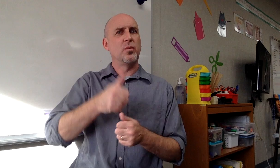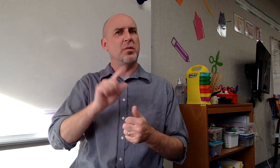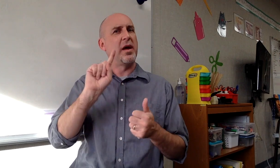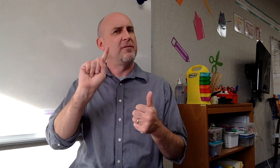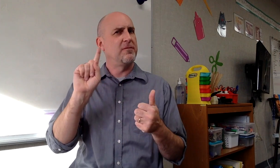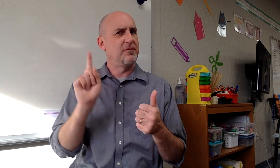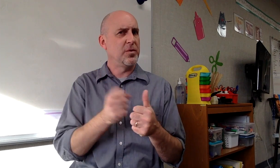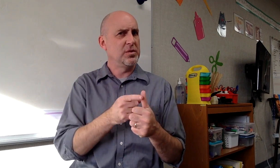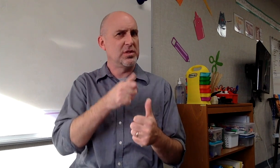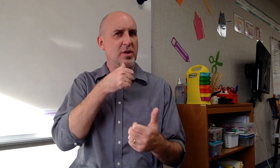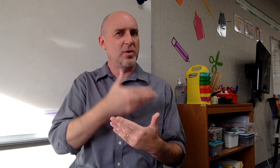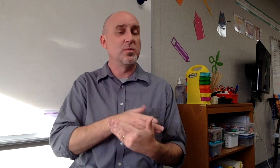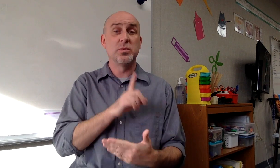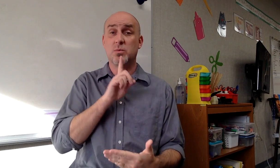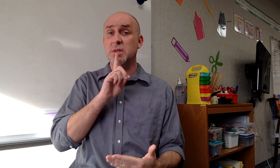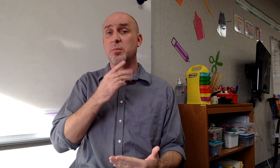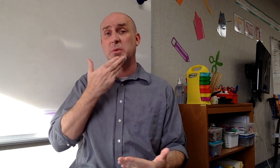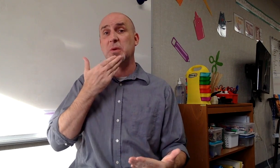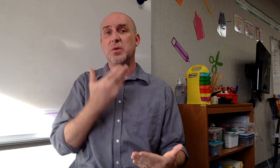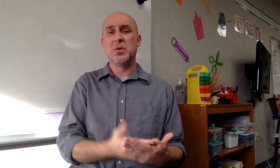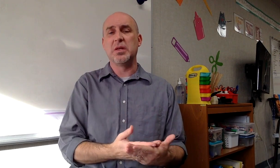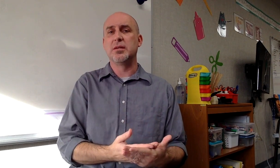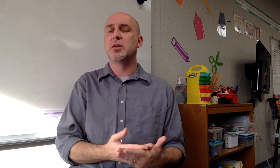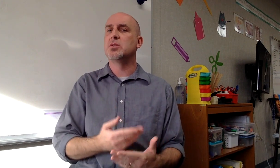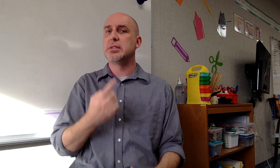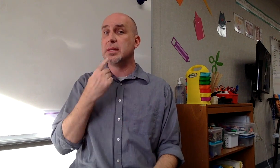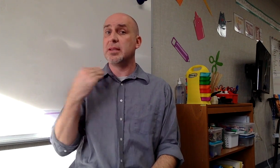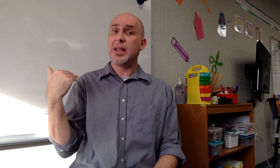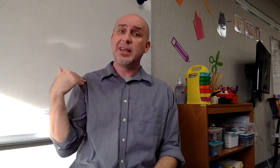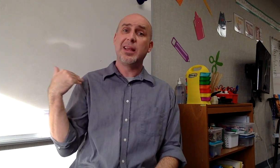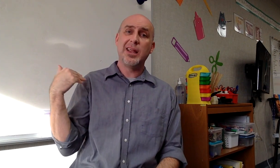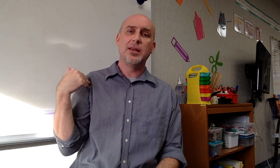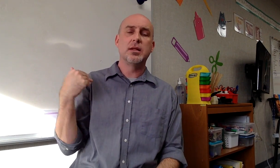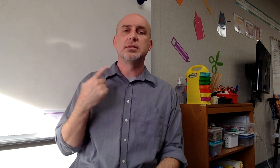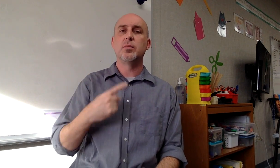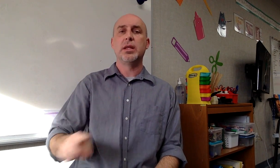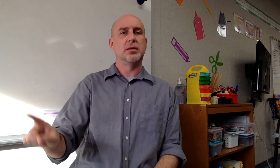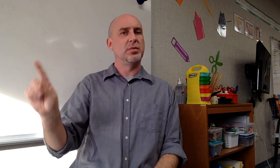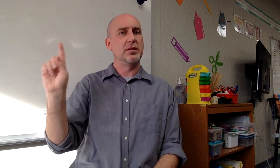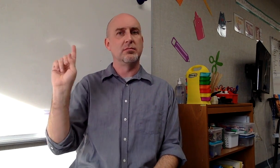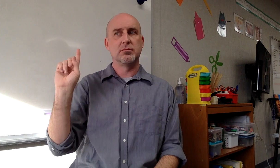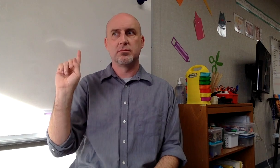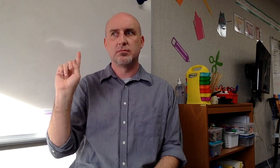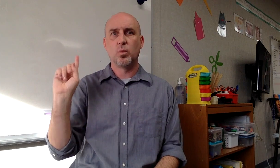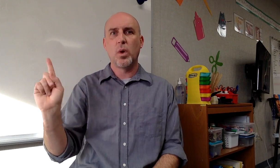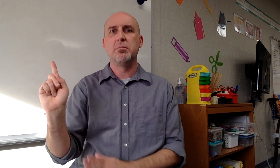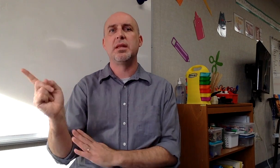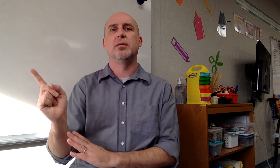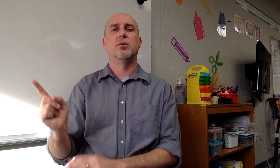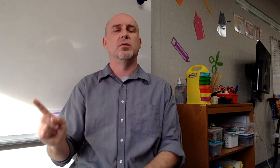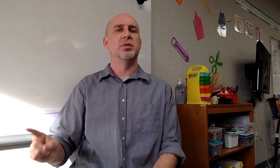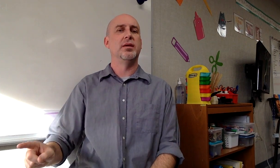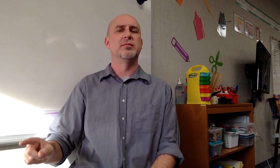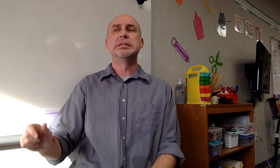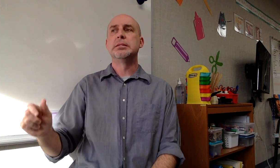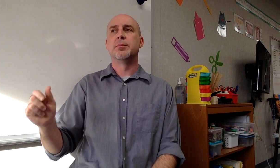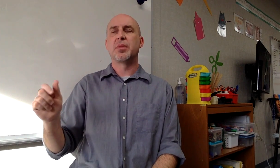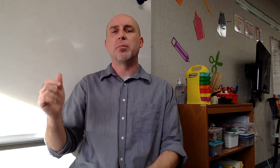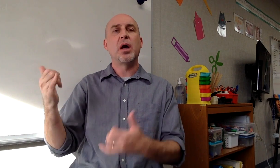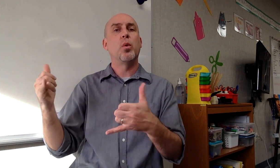my first daughter, I was really pretty good. You know, she'd say, Daddy, Daddy, Daddy, and I'd say, wait, it'll be 1 minute, or it'll be, I will